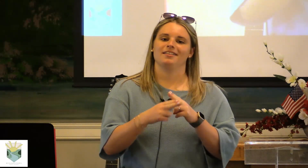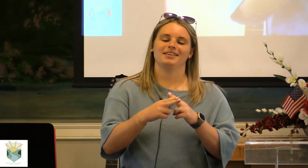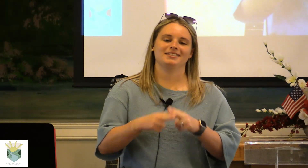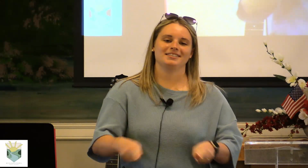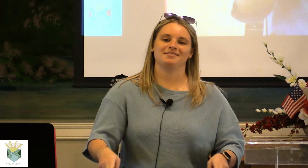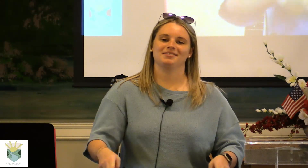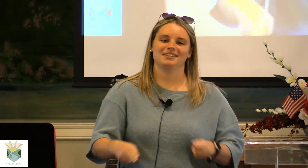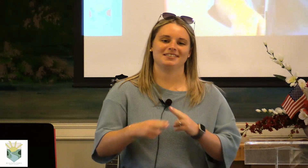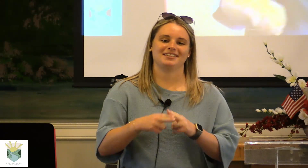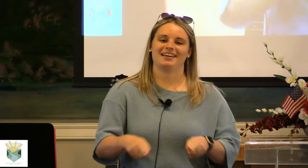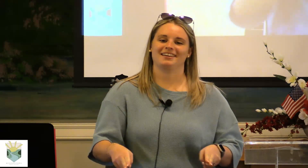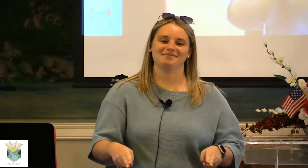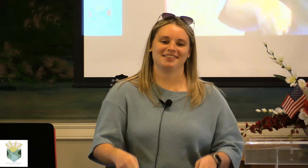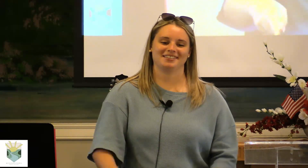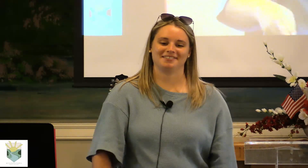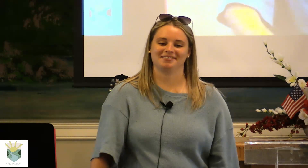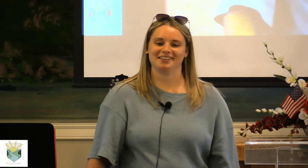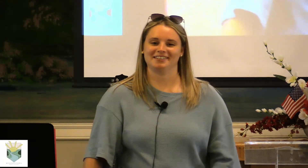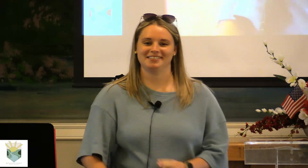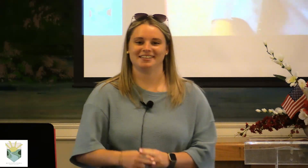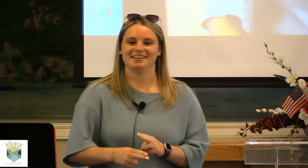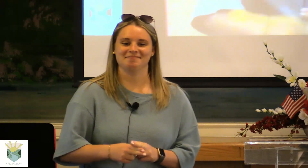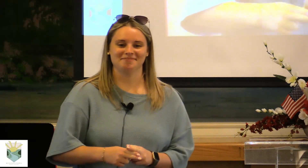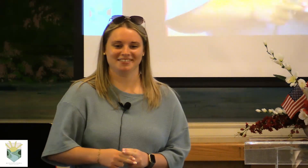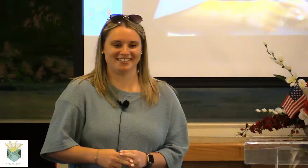this is egg, but that's unrelated to name.